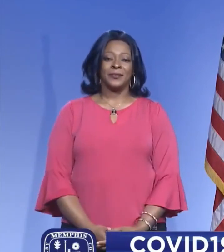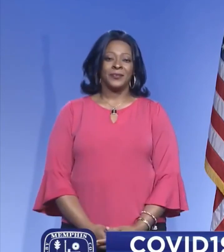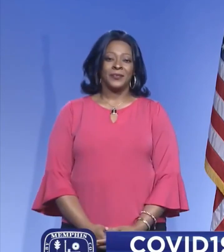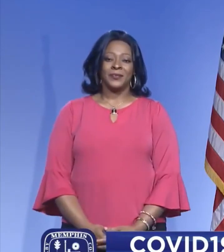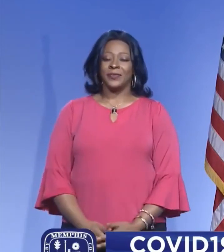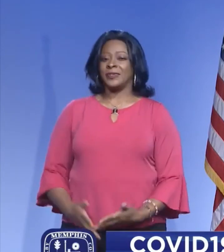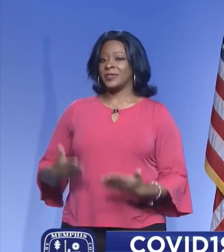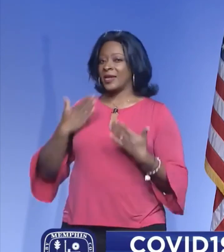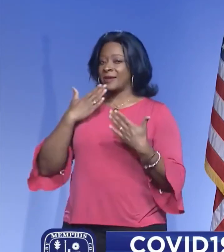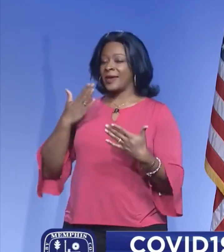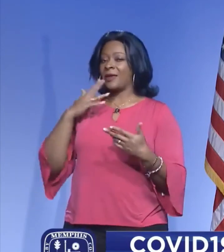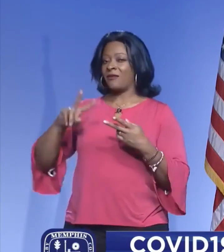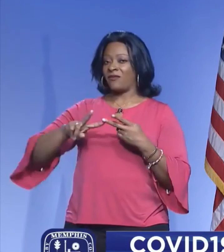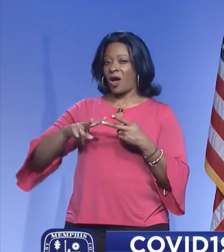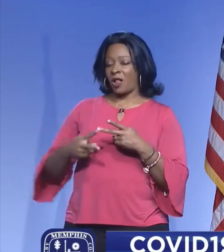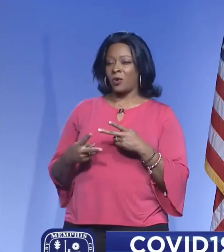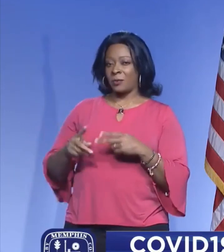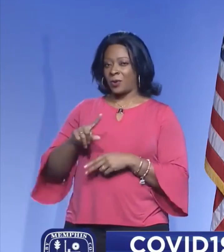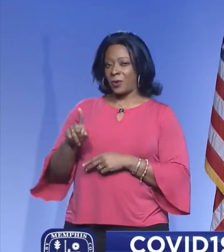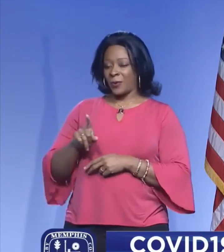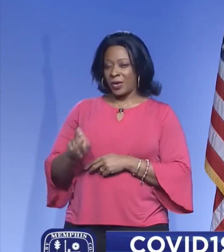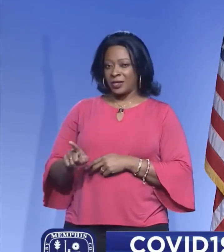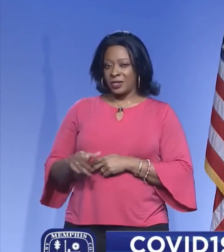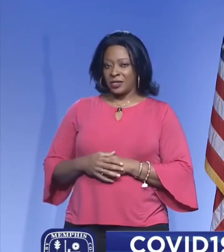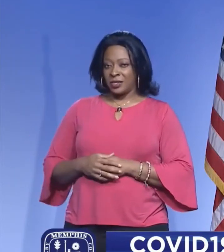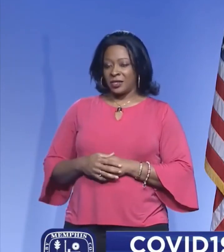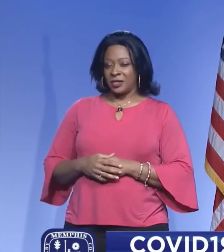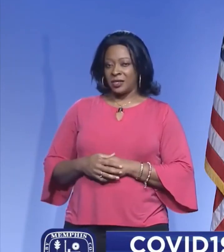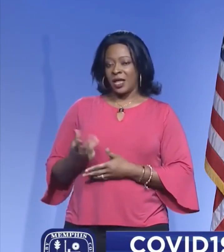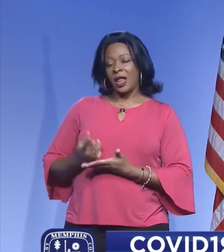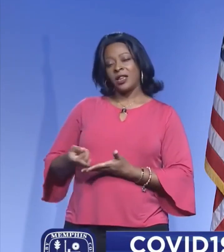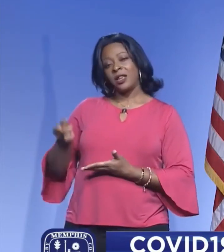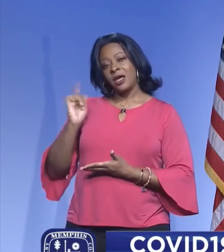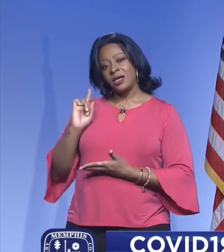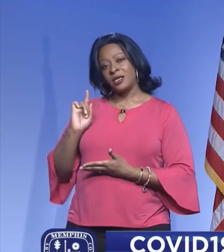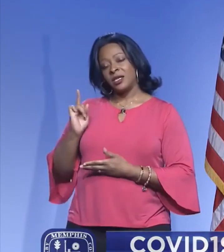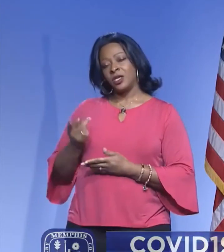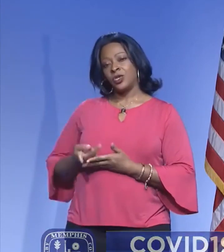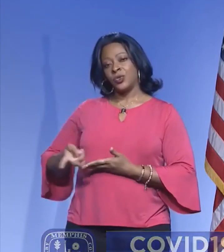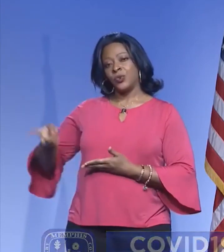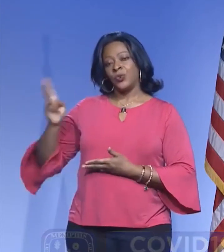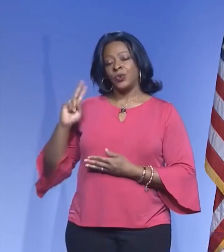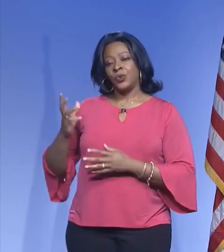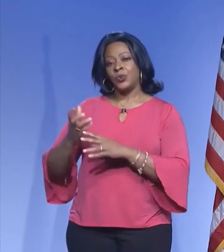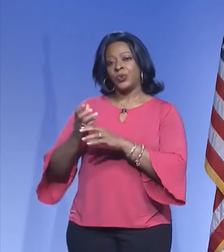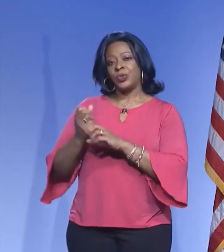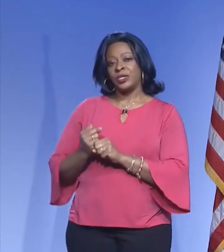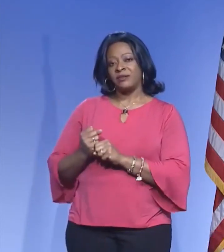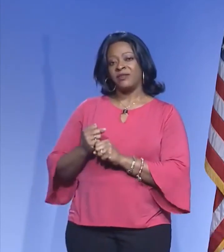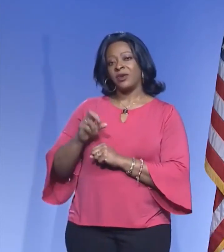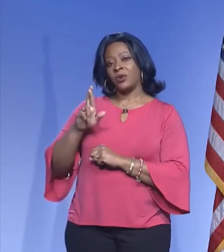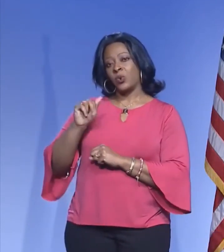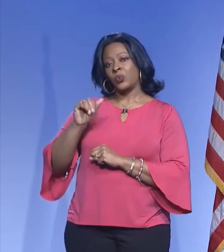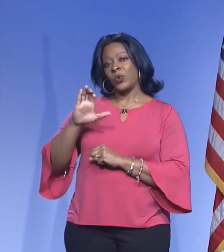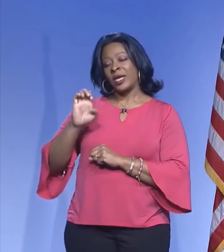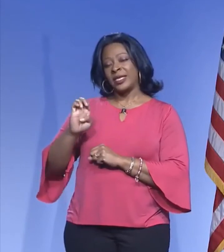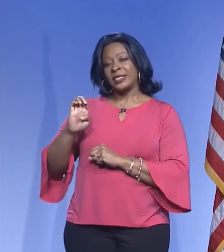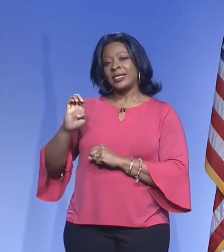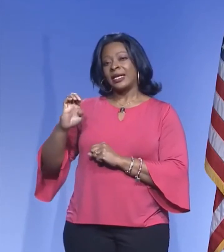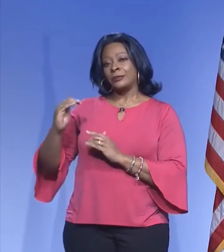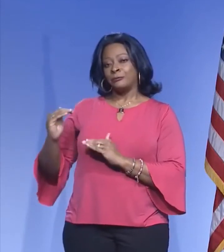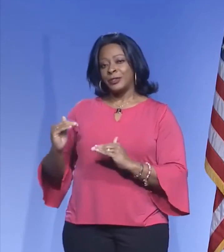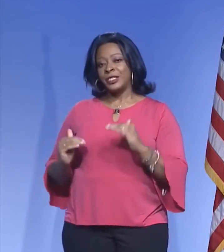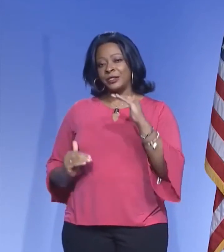Thank you. My follow-up question is, I know last week and the prior week you had been speaking a little bit about the racial breakdown in the new cases,